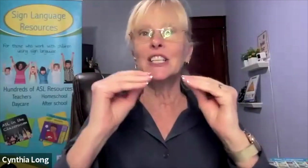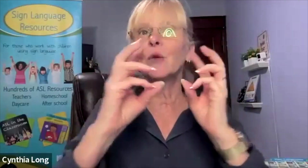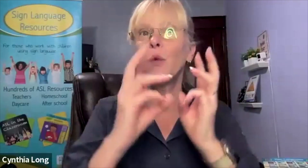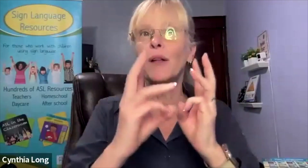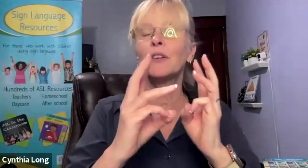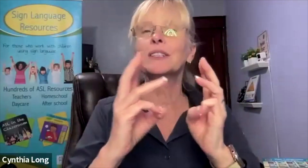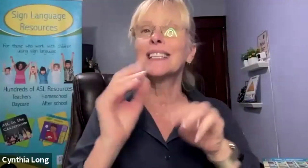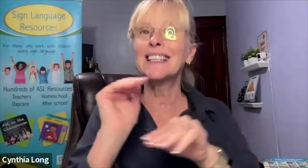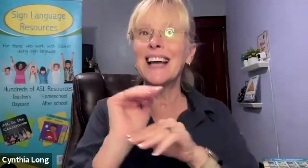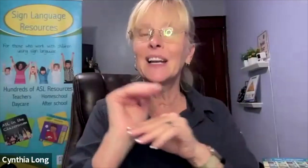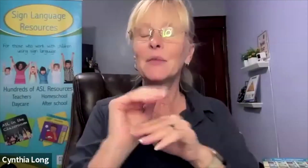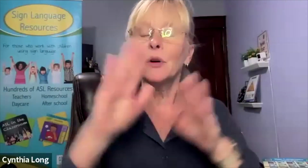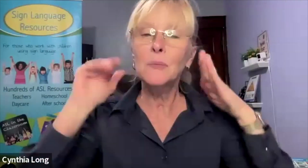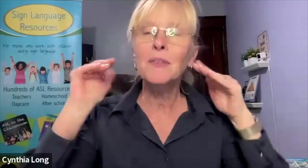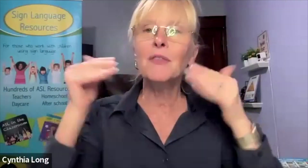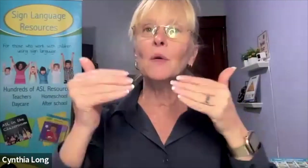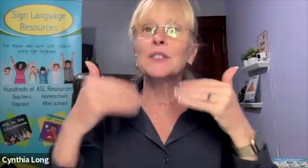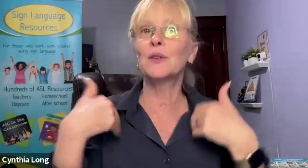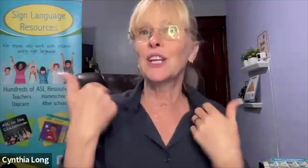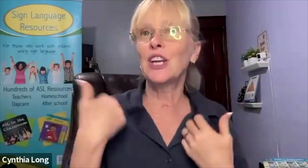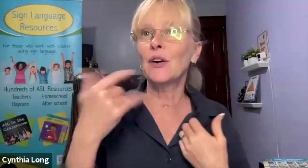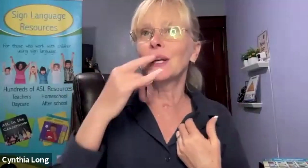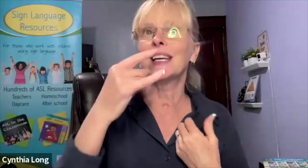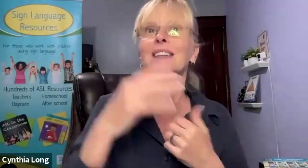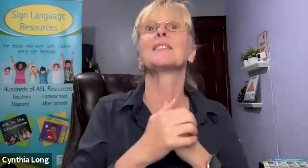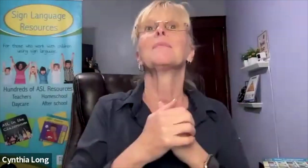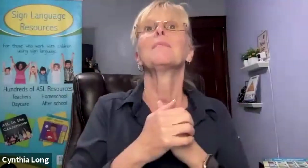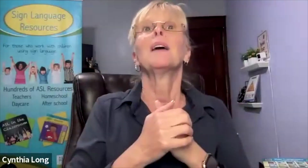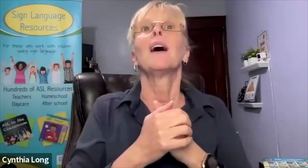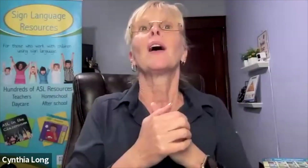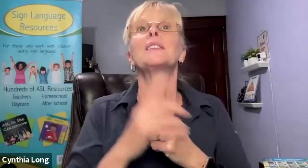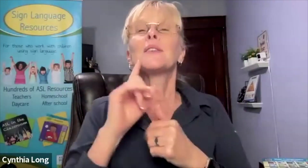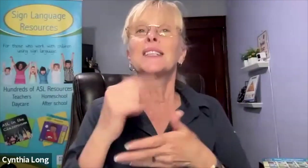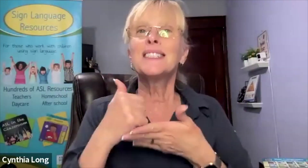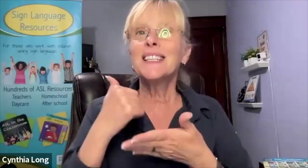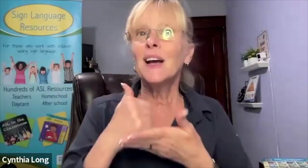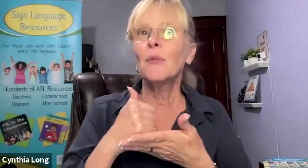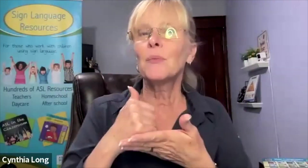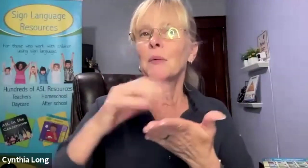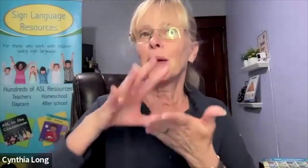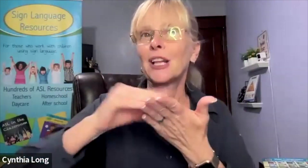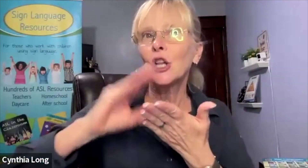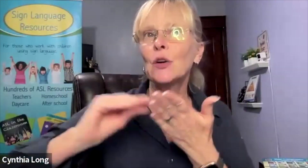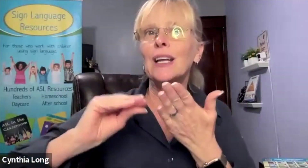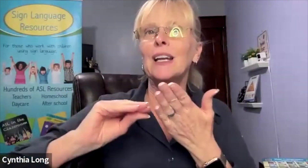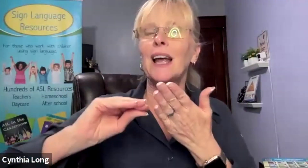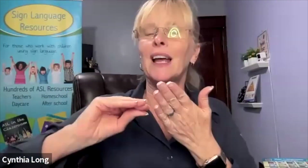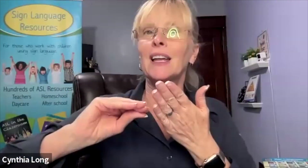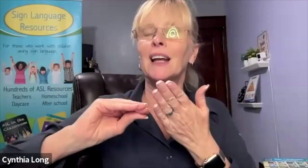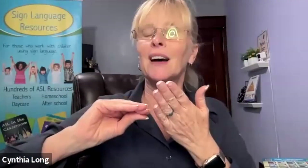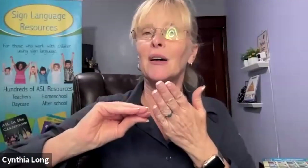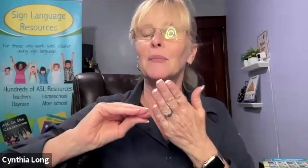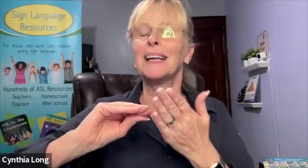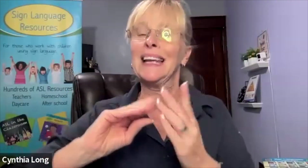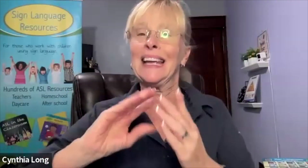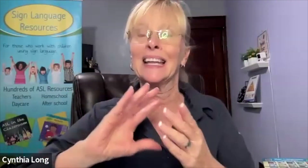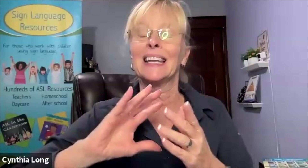teaching weather. Tonight, we're going to be focused on the younger kids. All right, so this is to help them in learning and